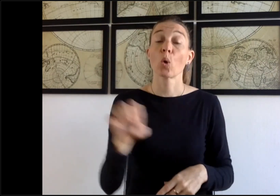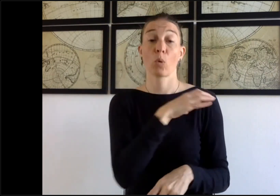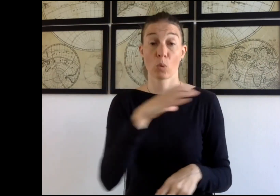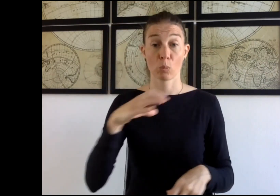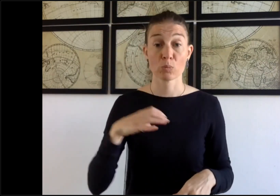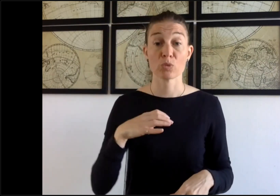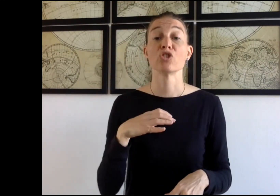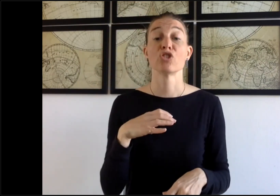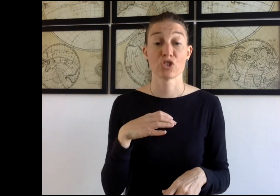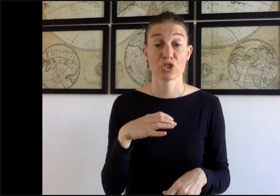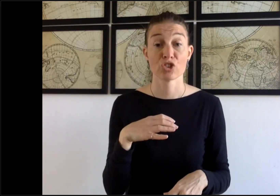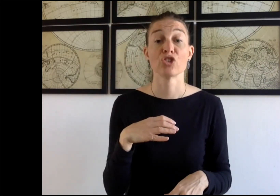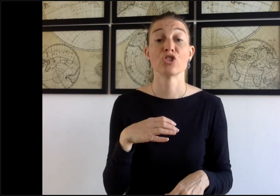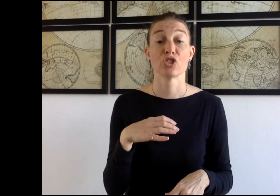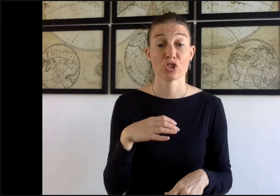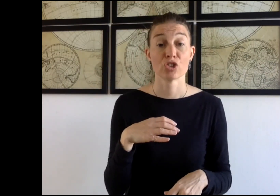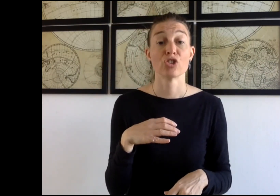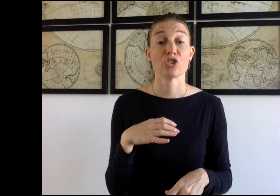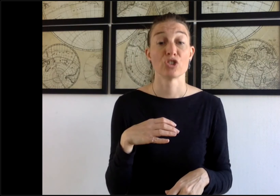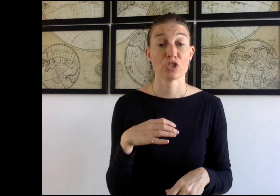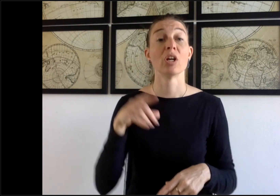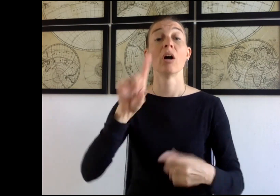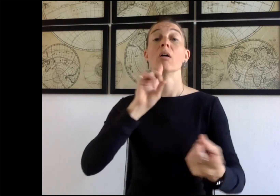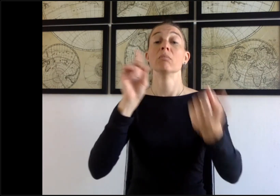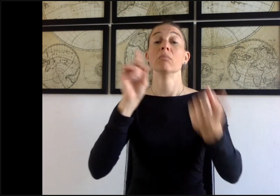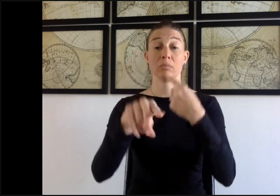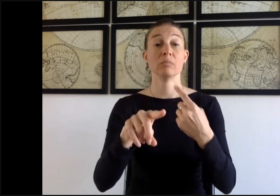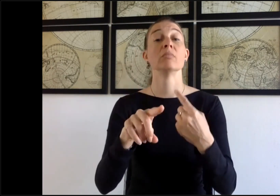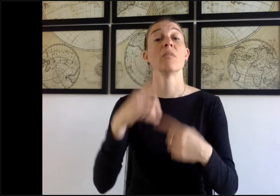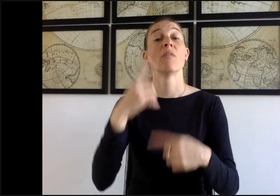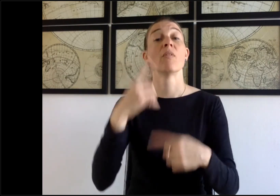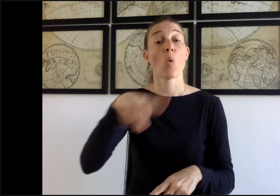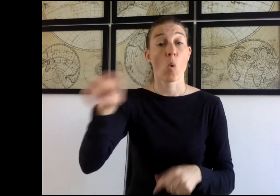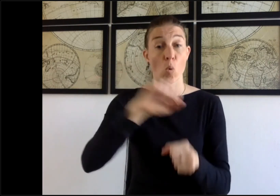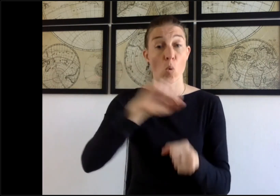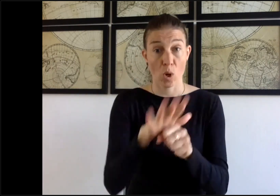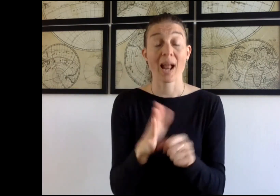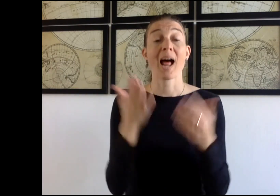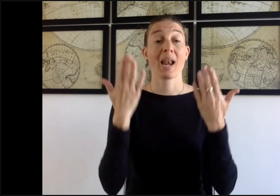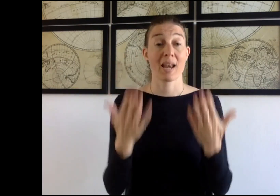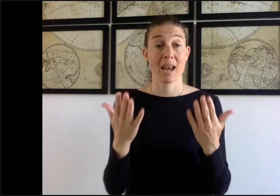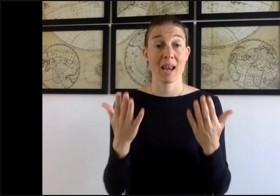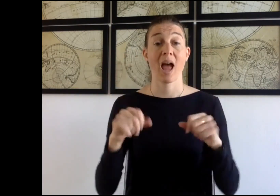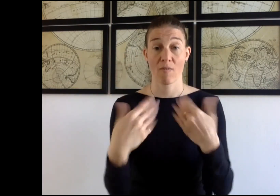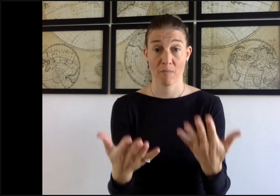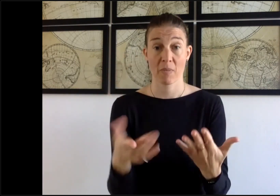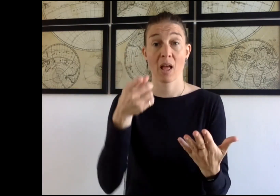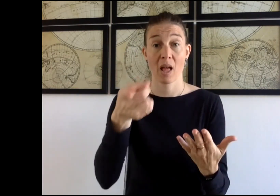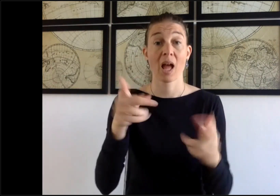the common European response to the coronavirus outbreak are now available in international sign language.